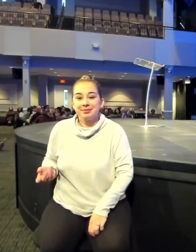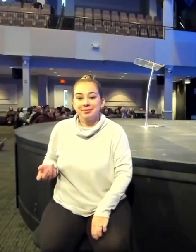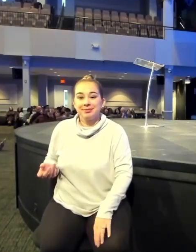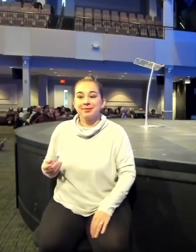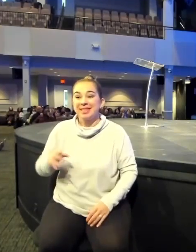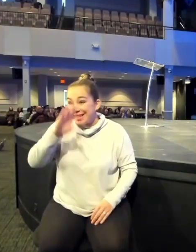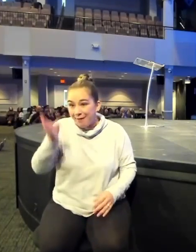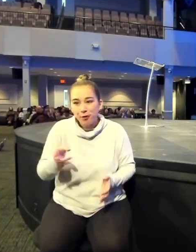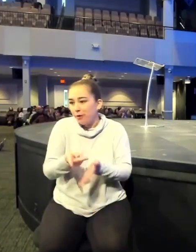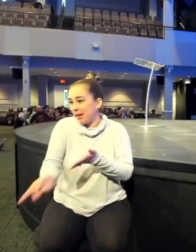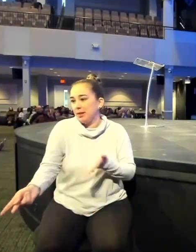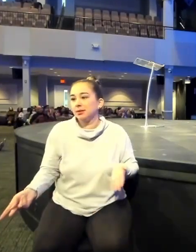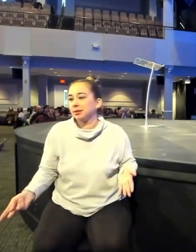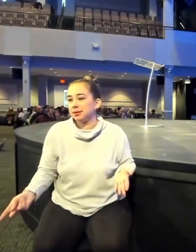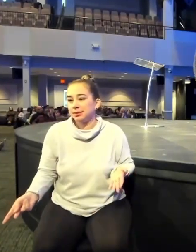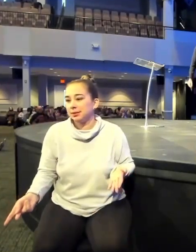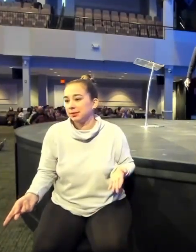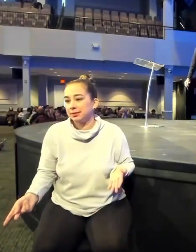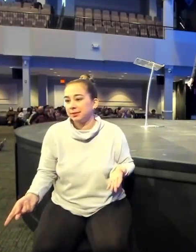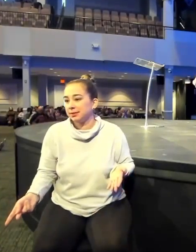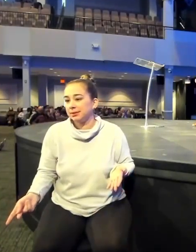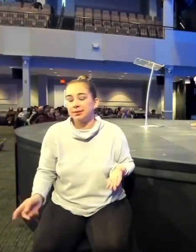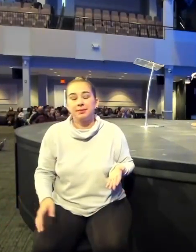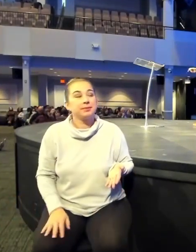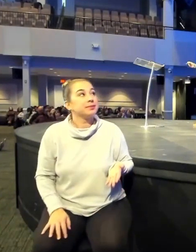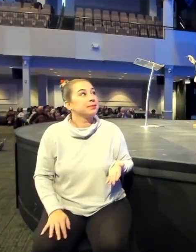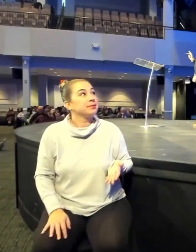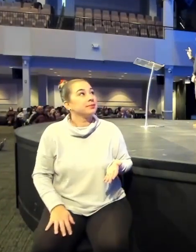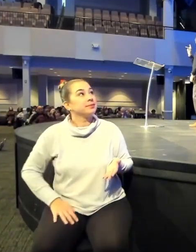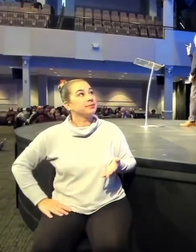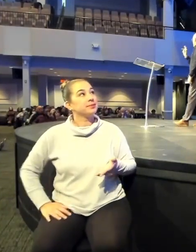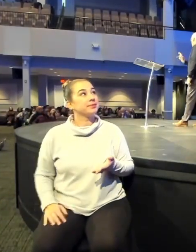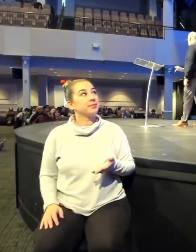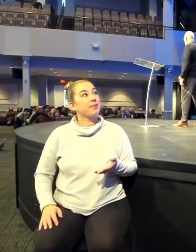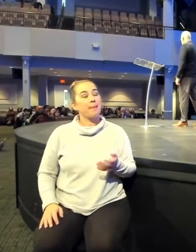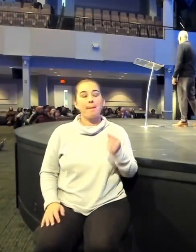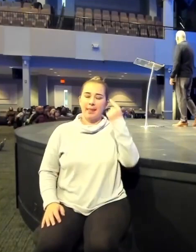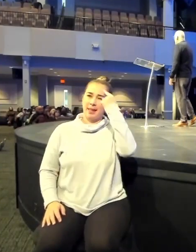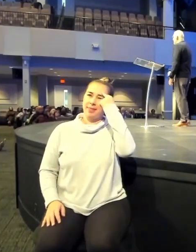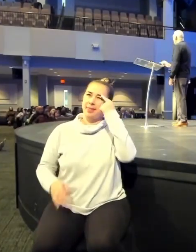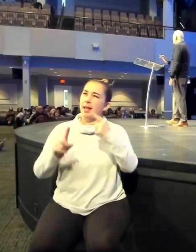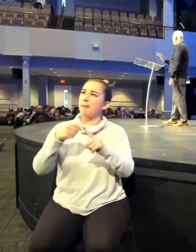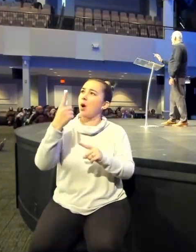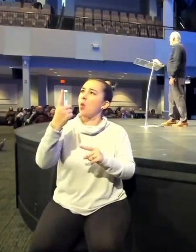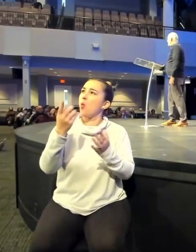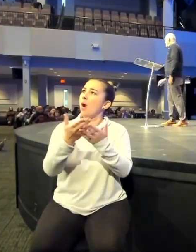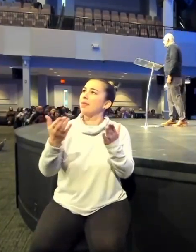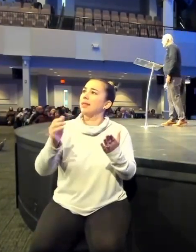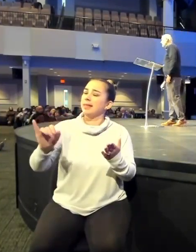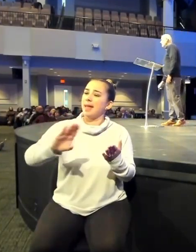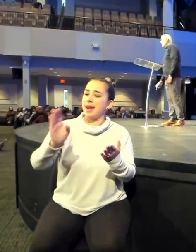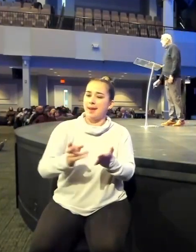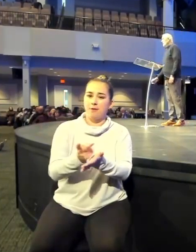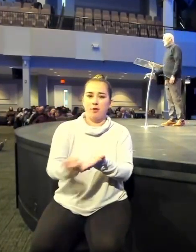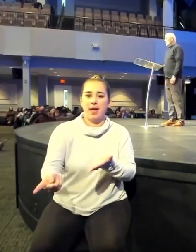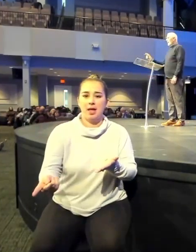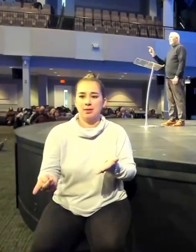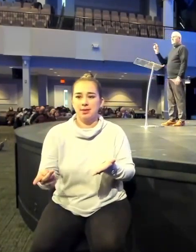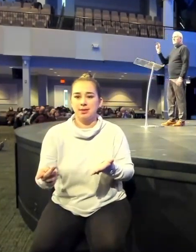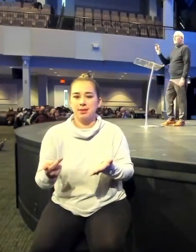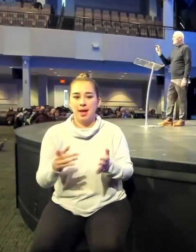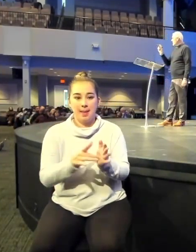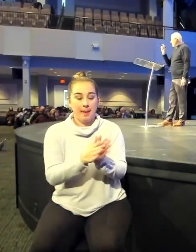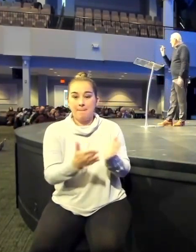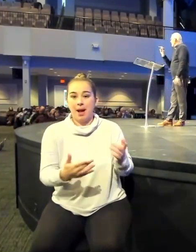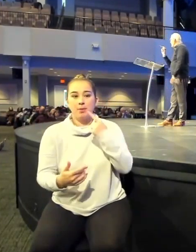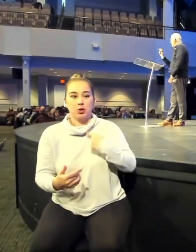It never fails. Okay. Think about one thing in your life that you could say will never fail. And the Bible